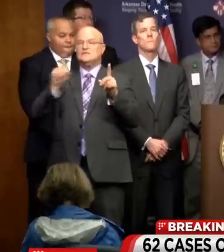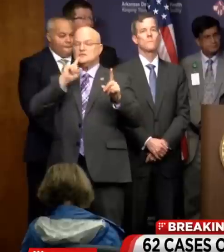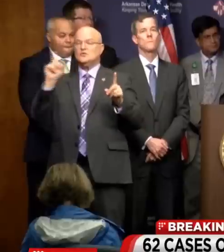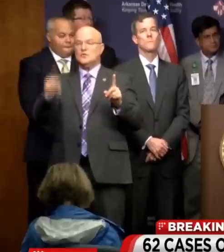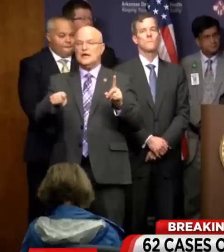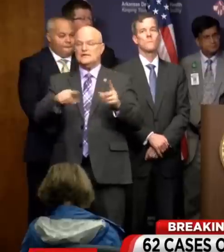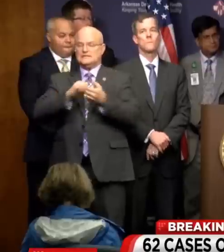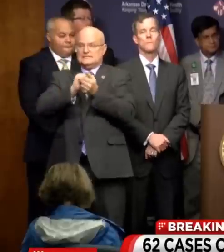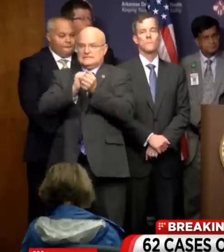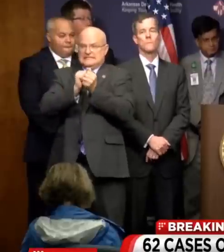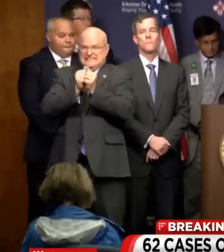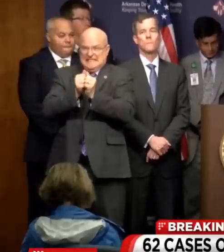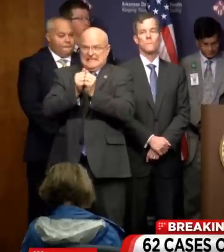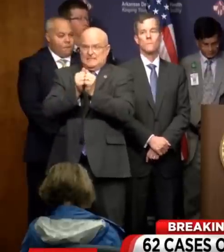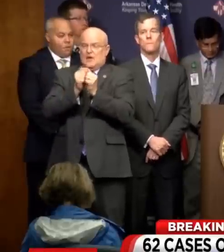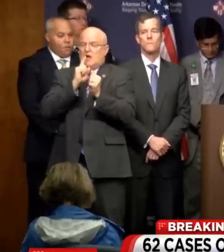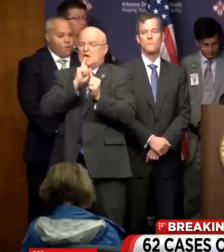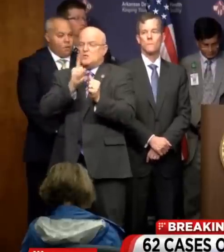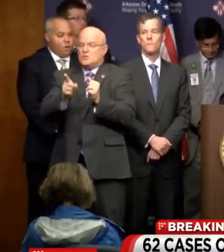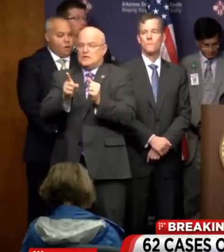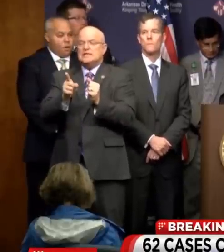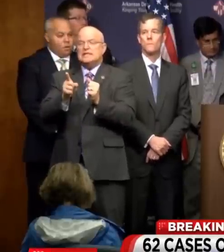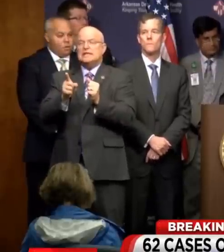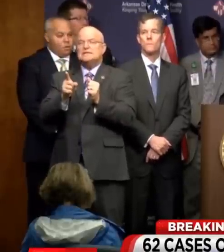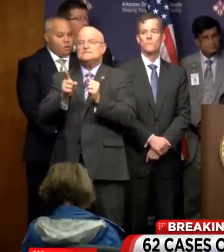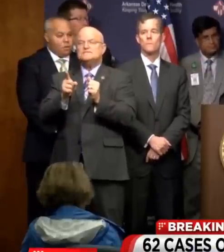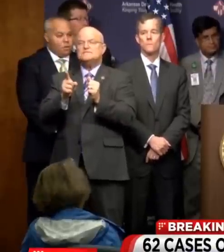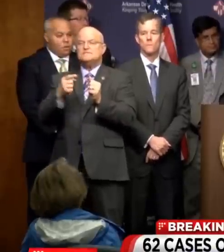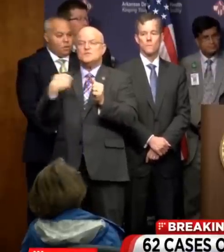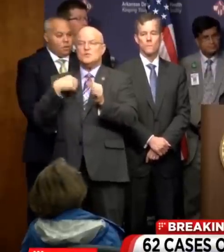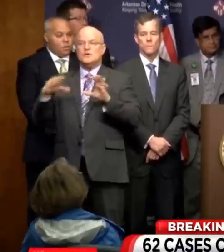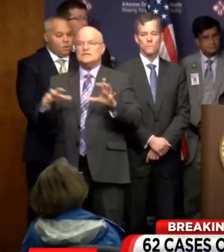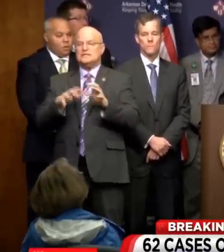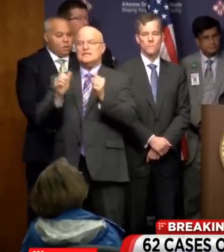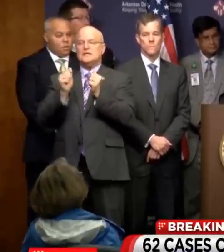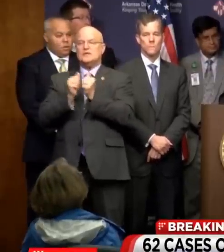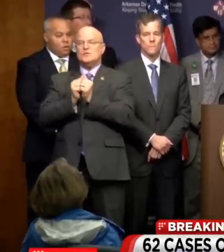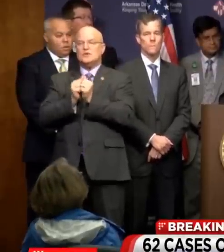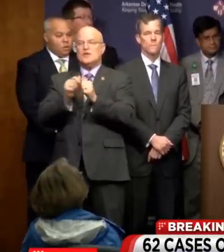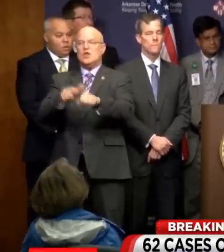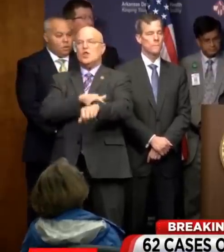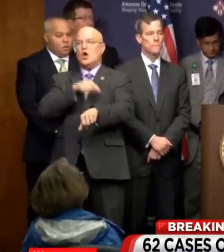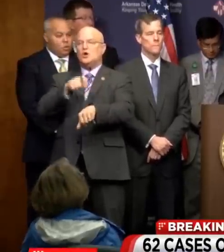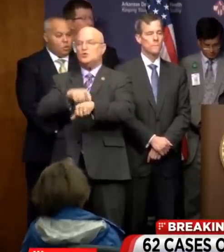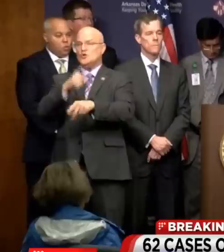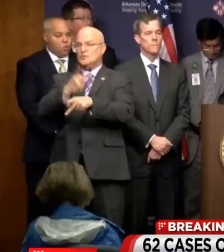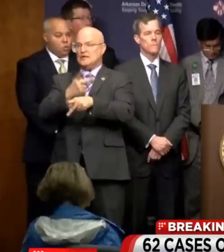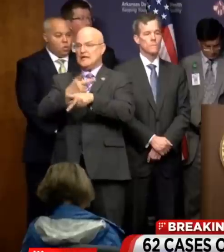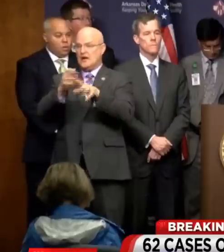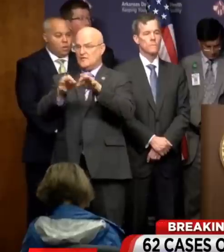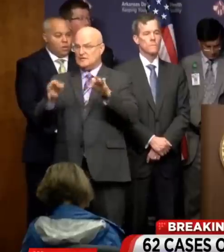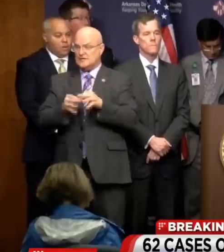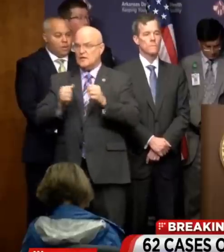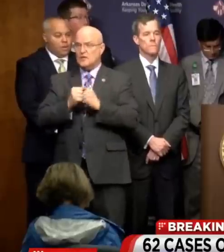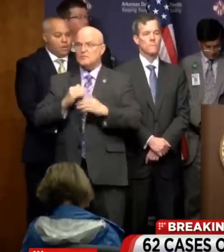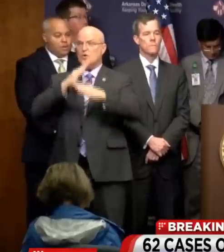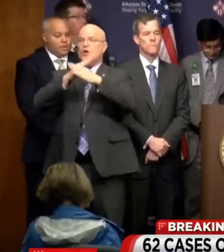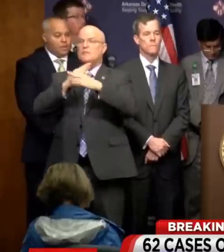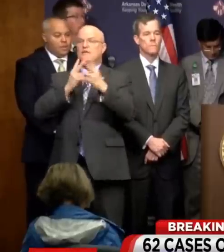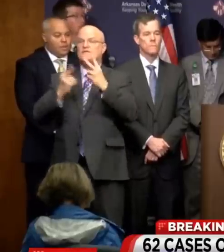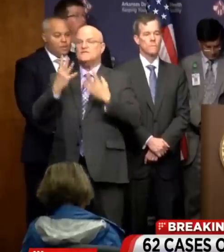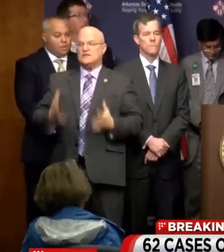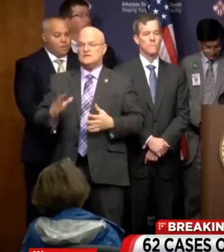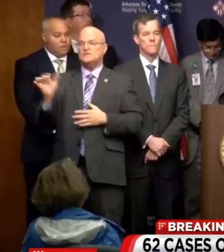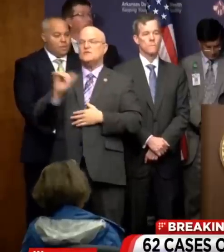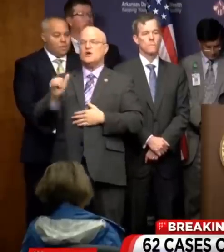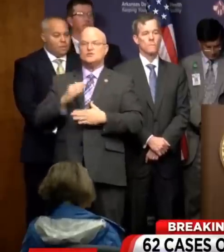directives that's tightened up. And really, just as we did in long-term care facilities with prohibiting visitors, we've